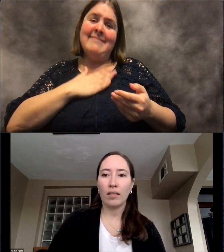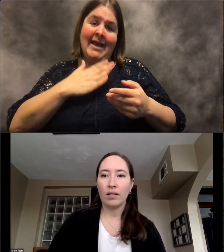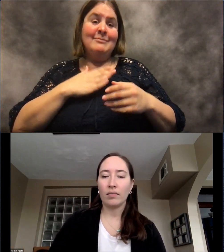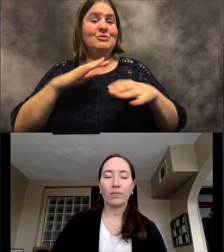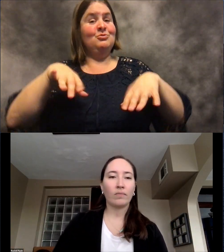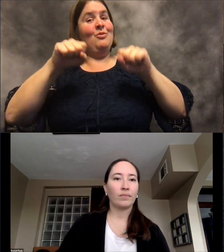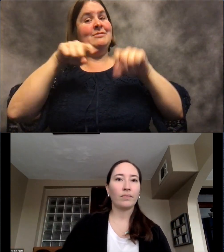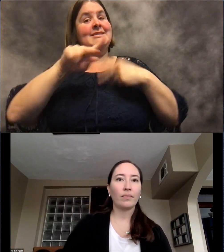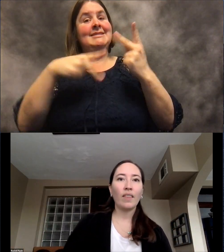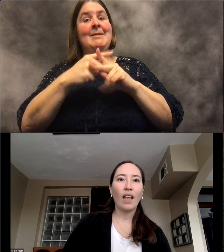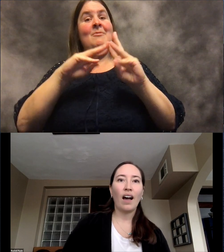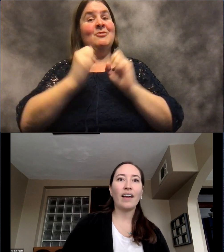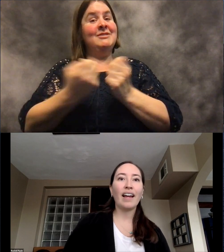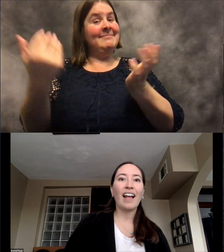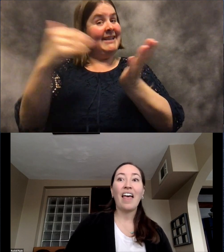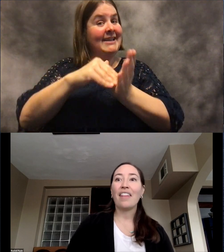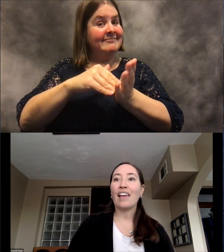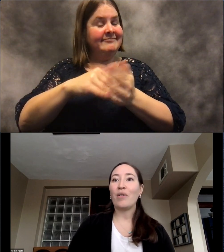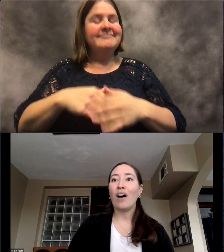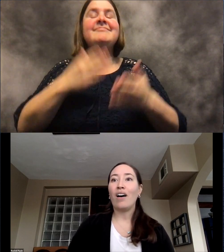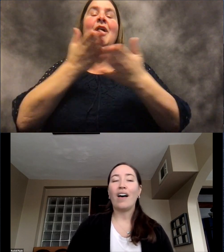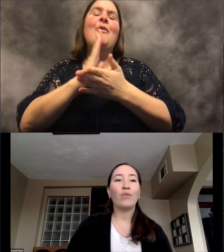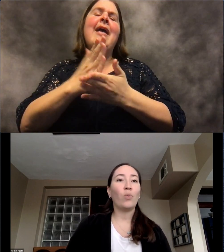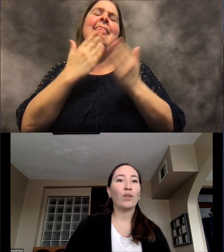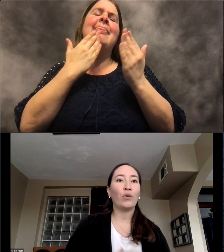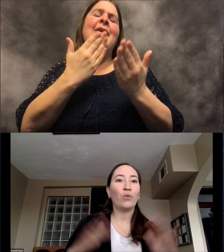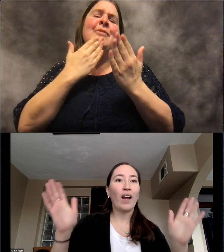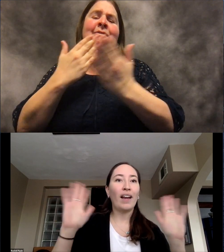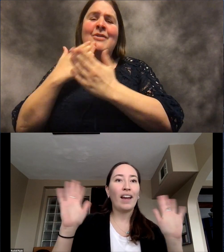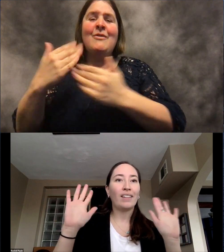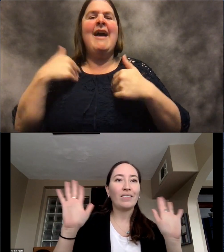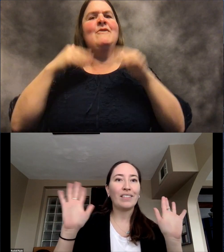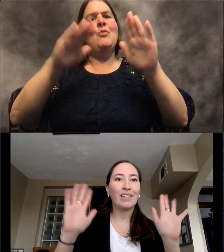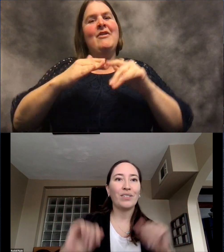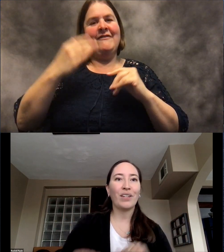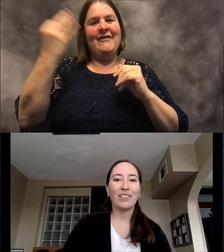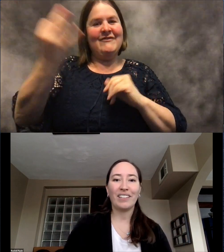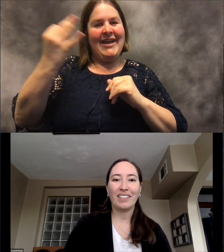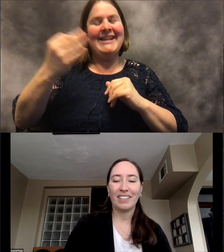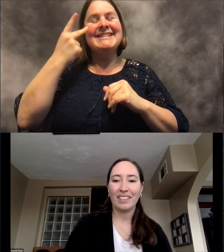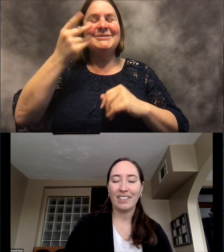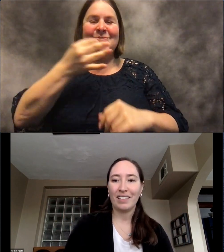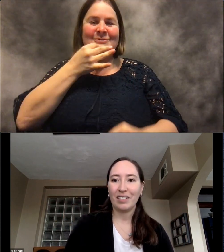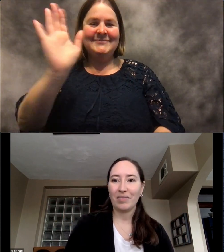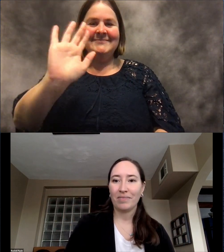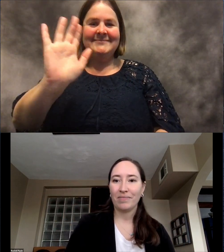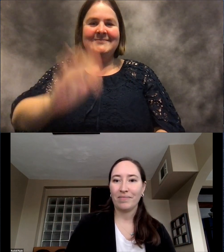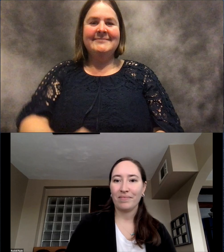again. All right. Thank you all. Have a wonderful Friday. See you soon.